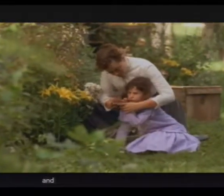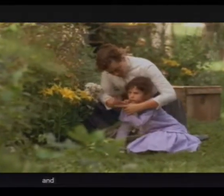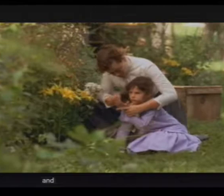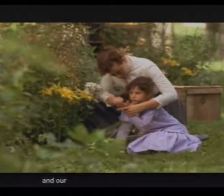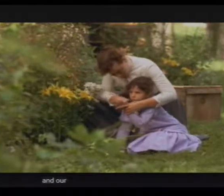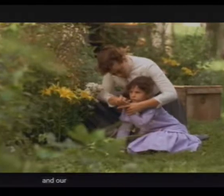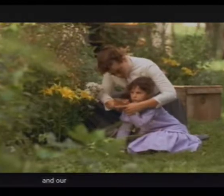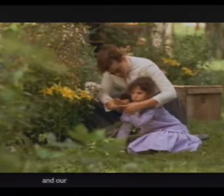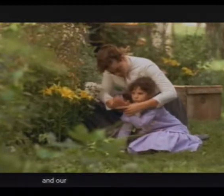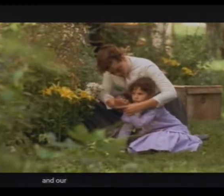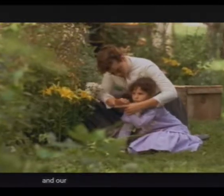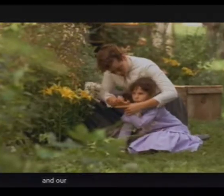Flower.